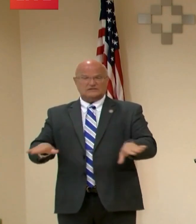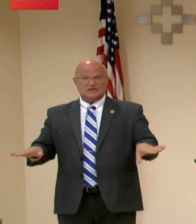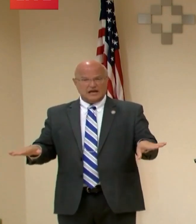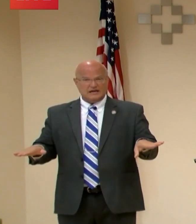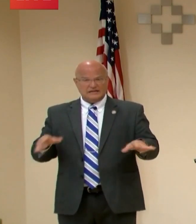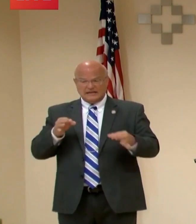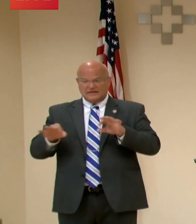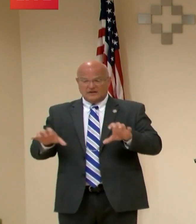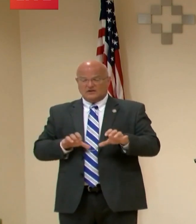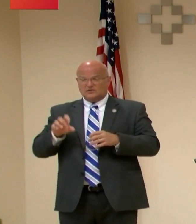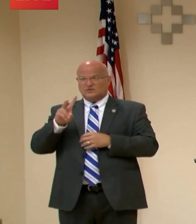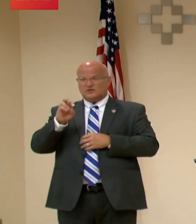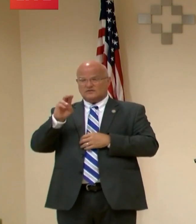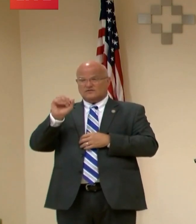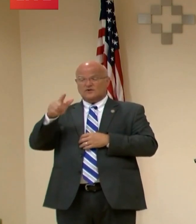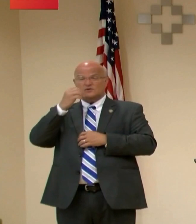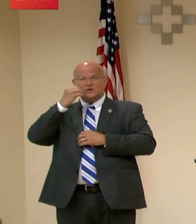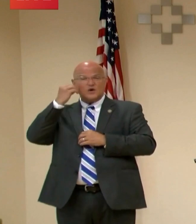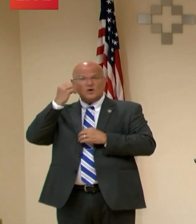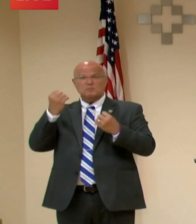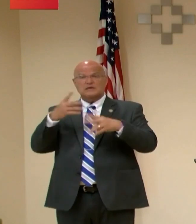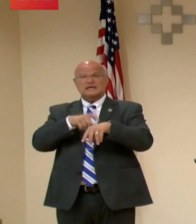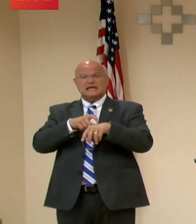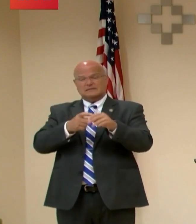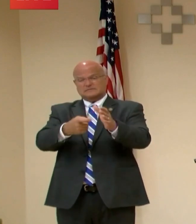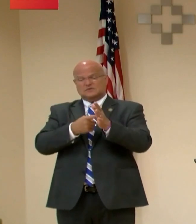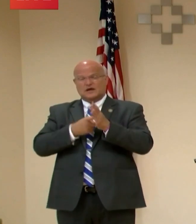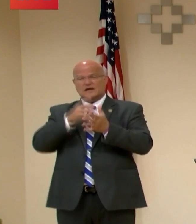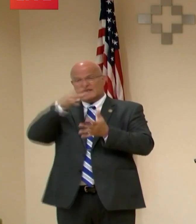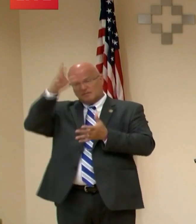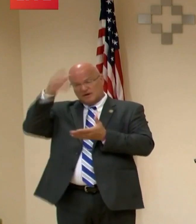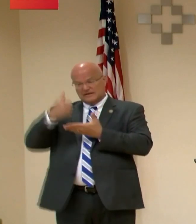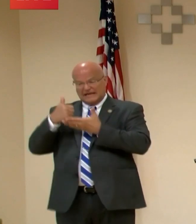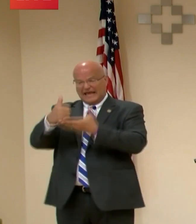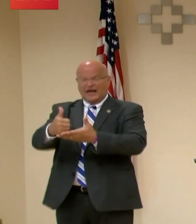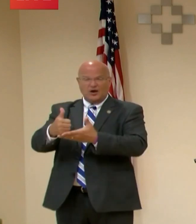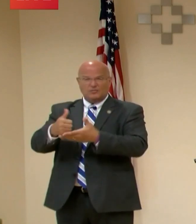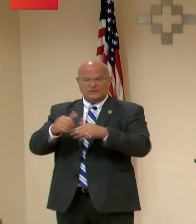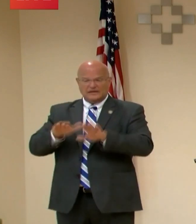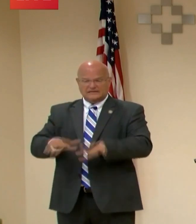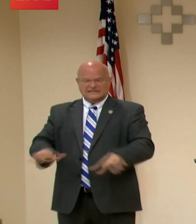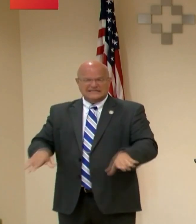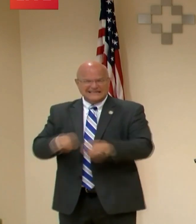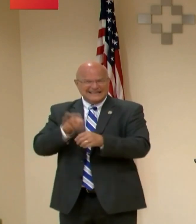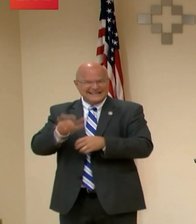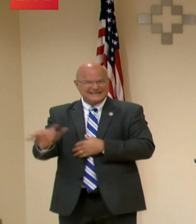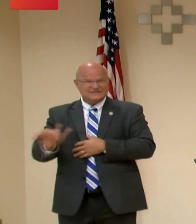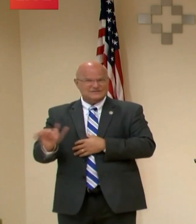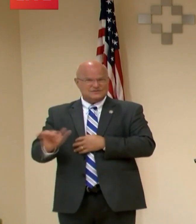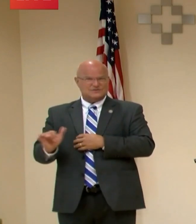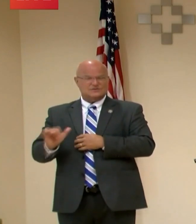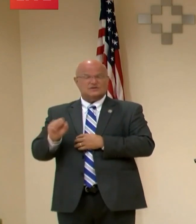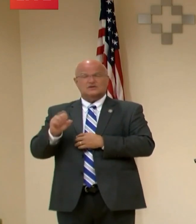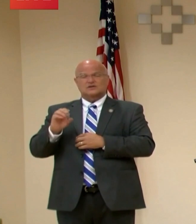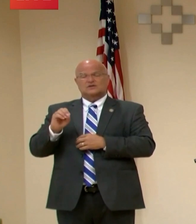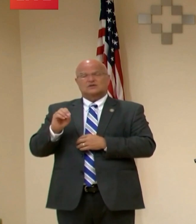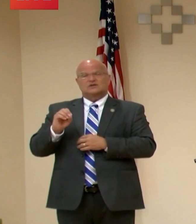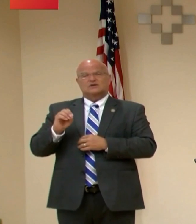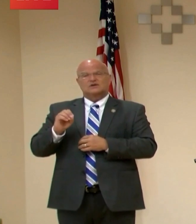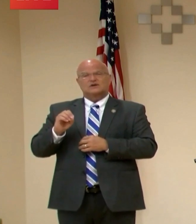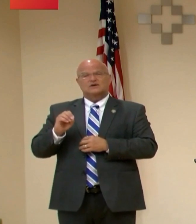child. If they're doing virtual at home, many times it takes a parent to help to guide the young child in that as well. And